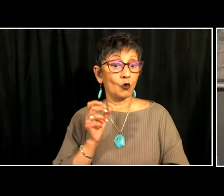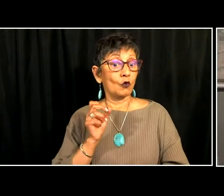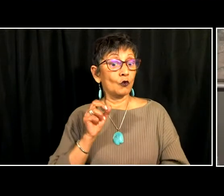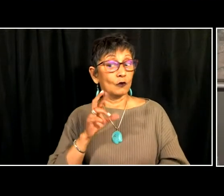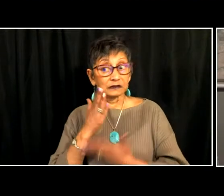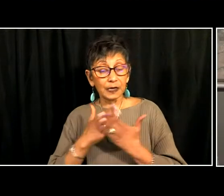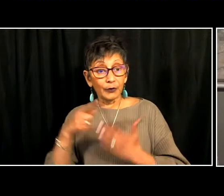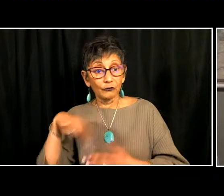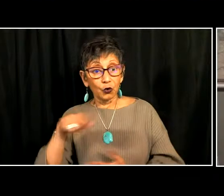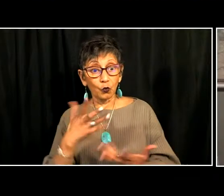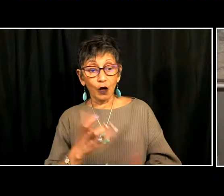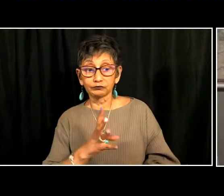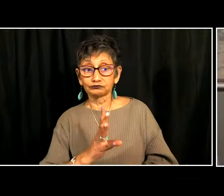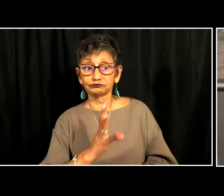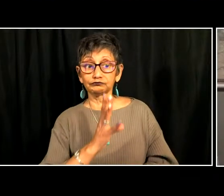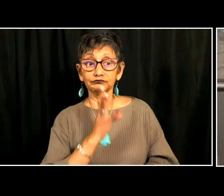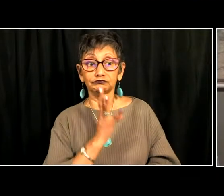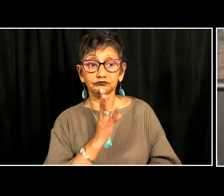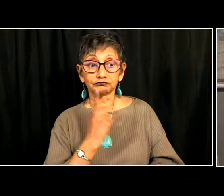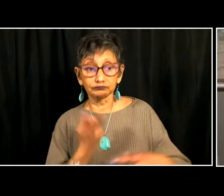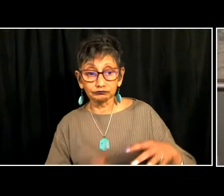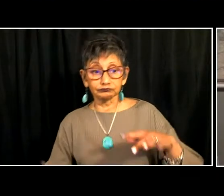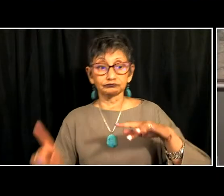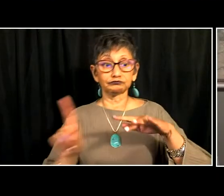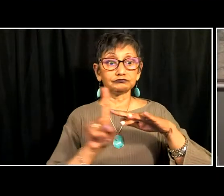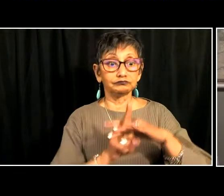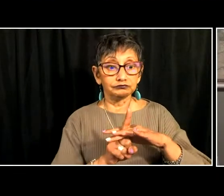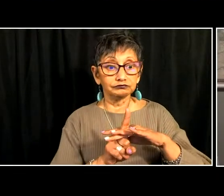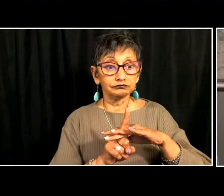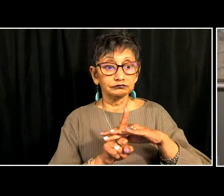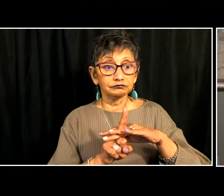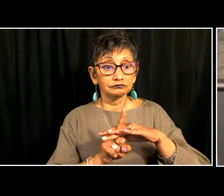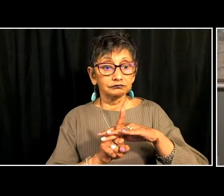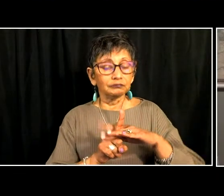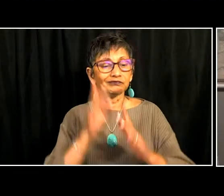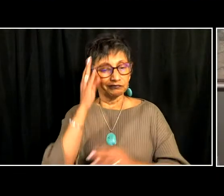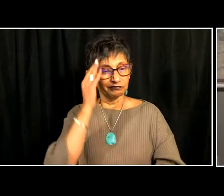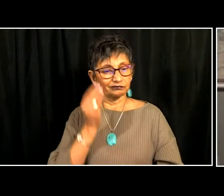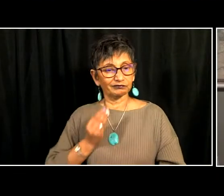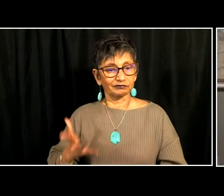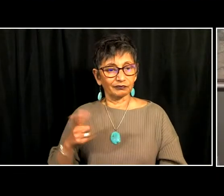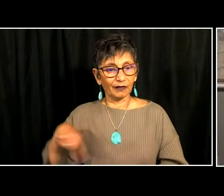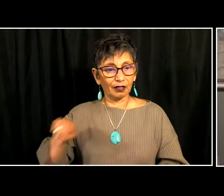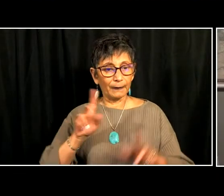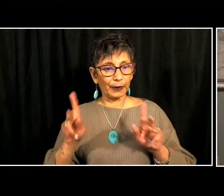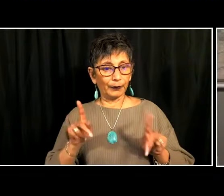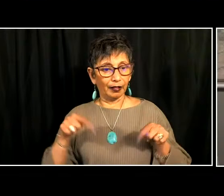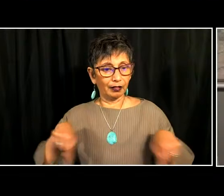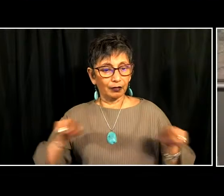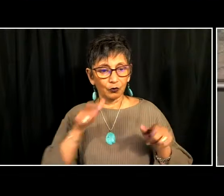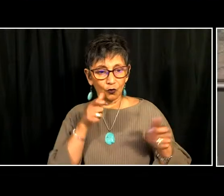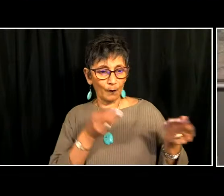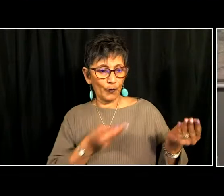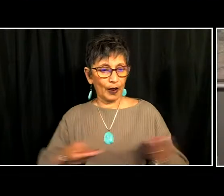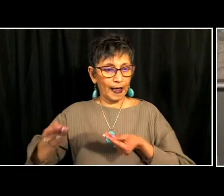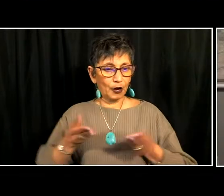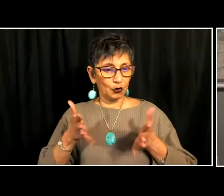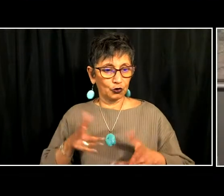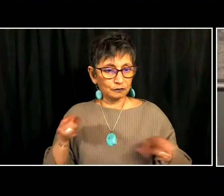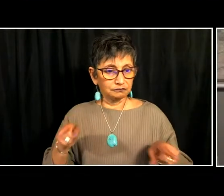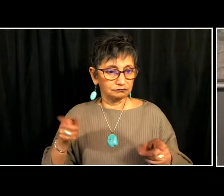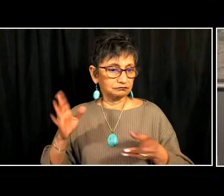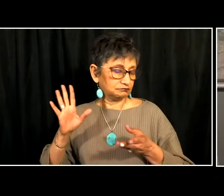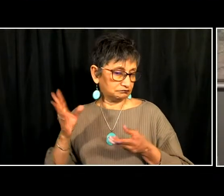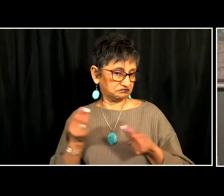If you want to have your camera on, let those people know that you would like to sign your comment. If you would like to speak your comment, please